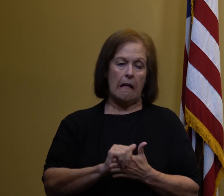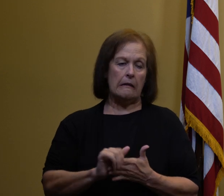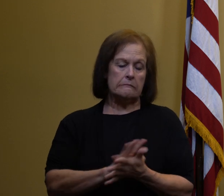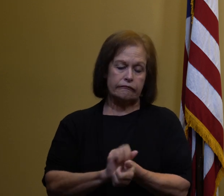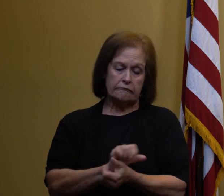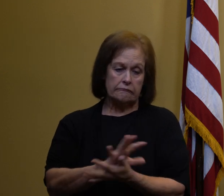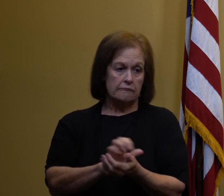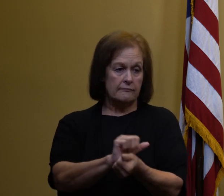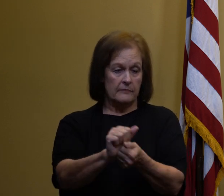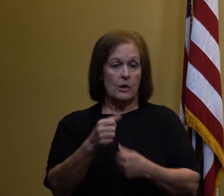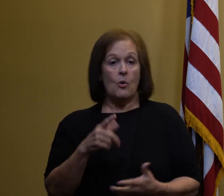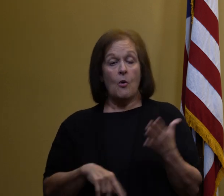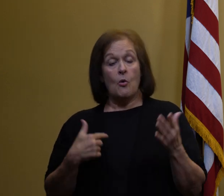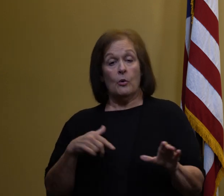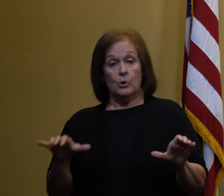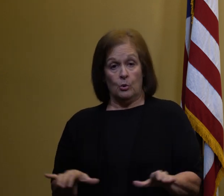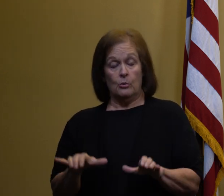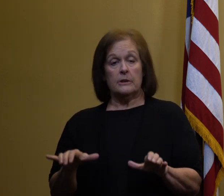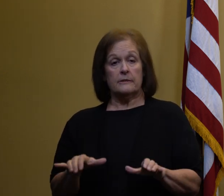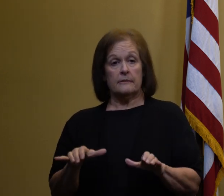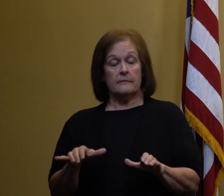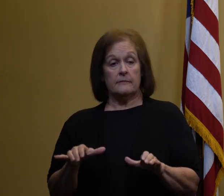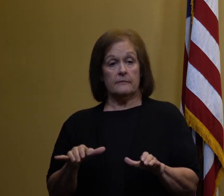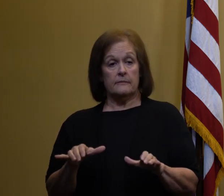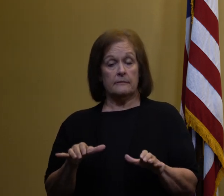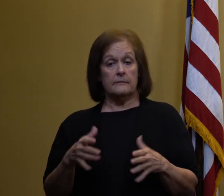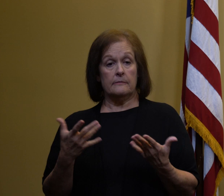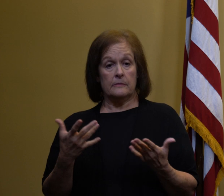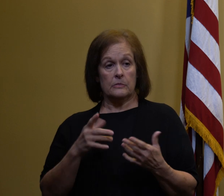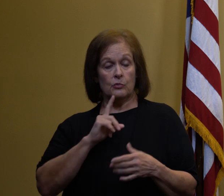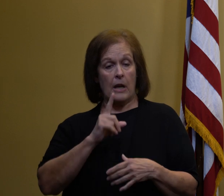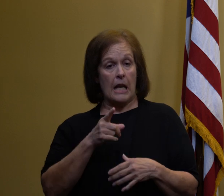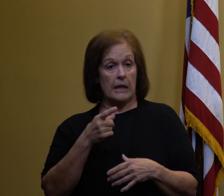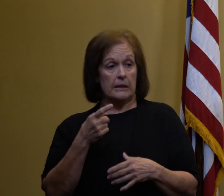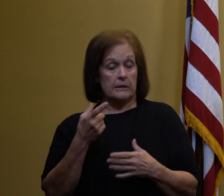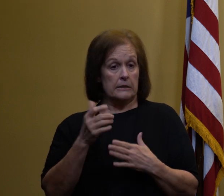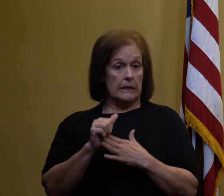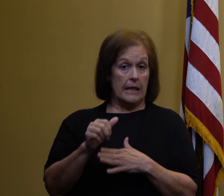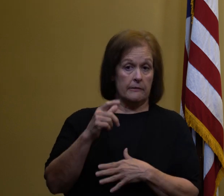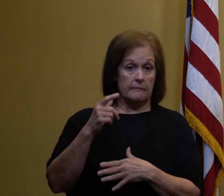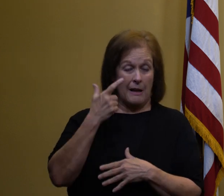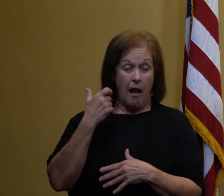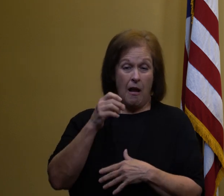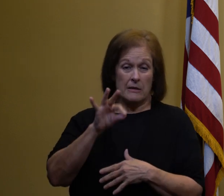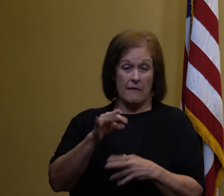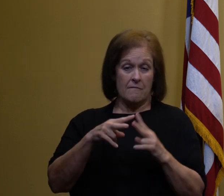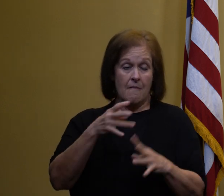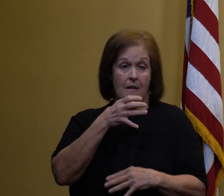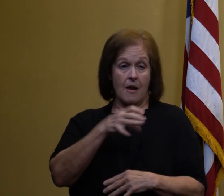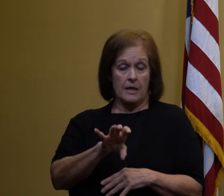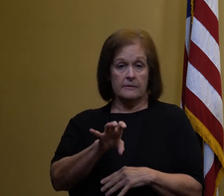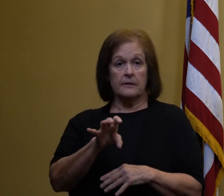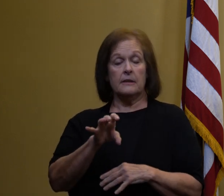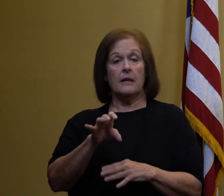And so what we are doing, and following really the lead, we know that due to the extreme heats,